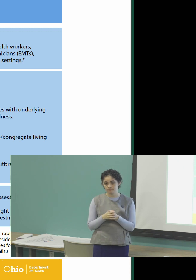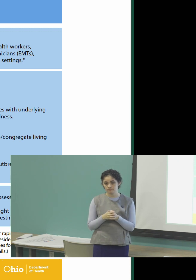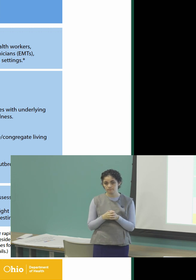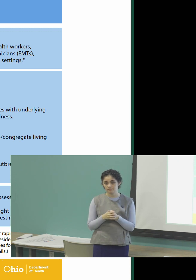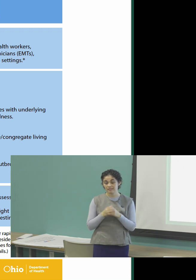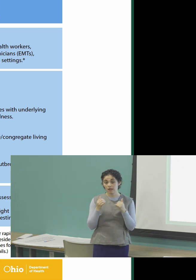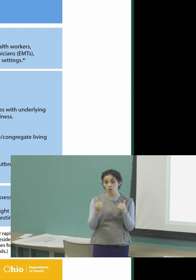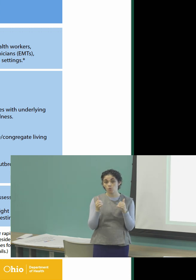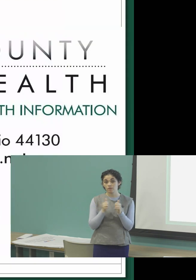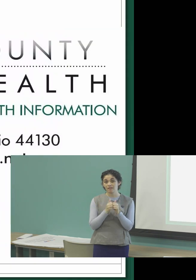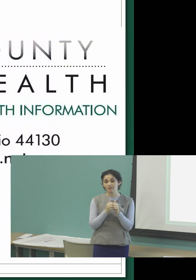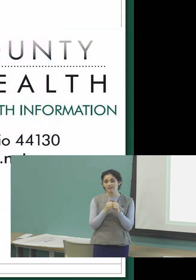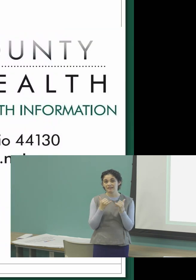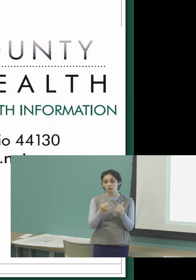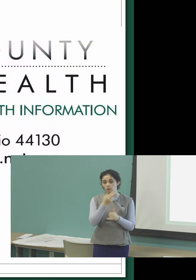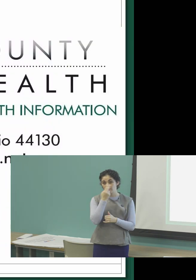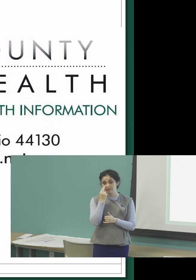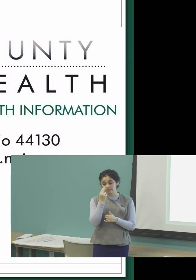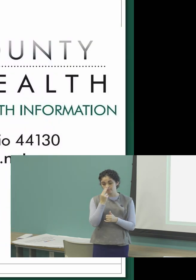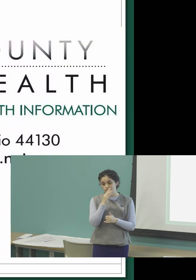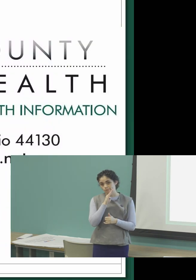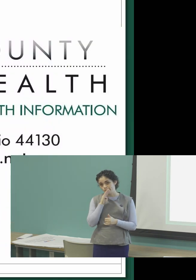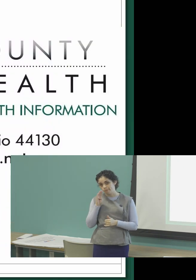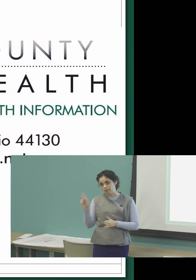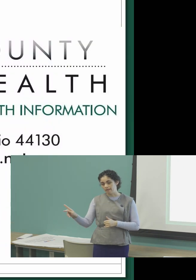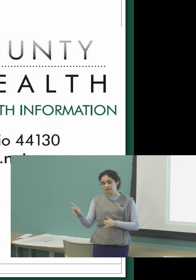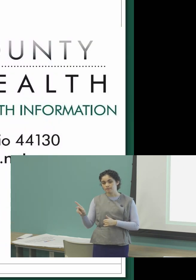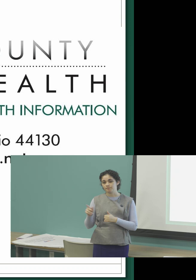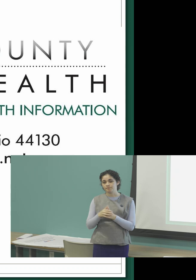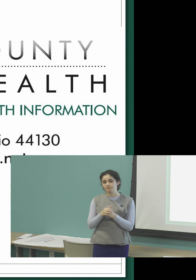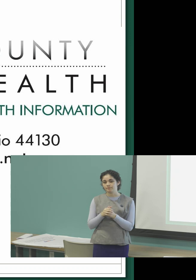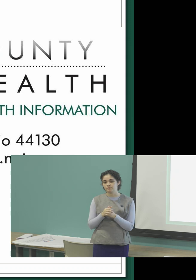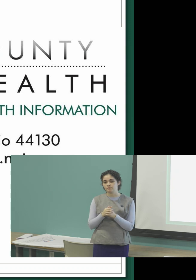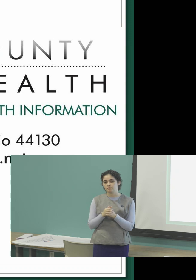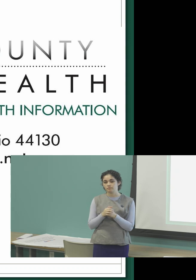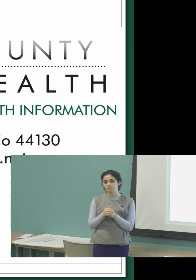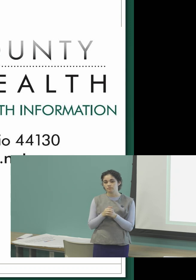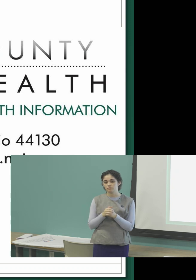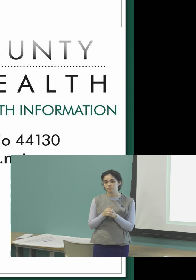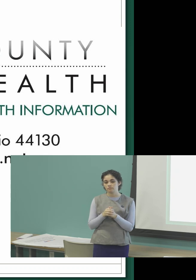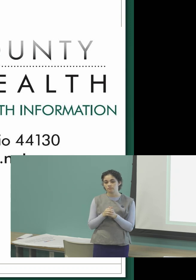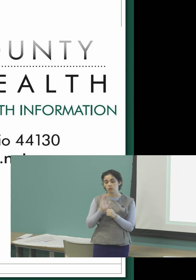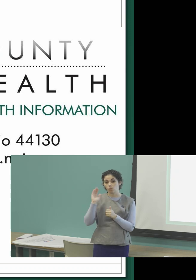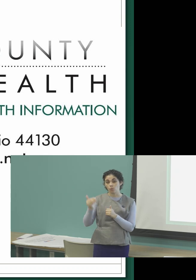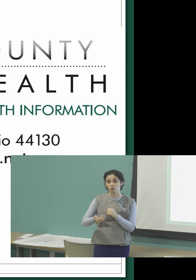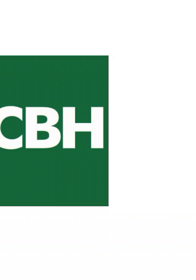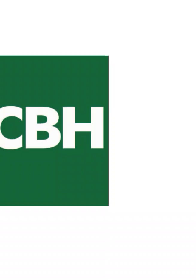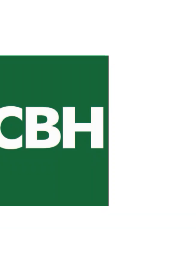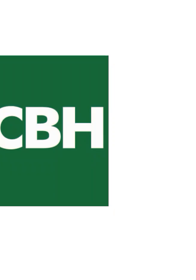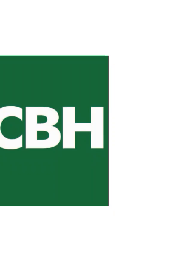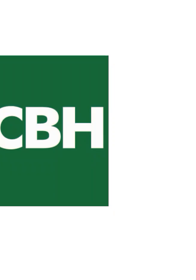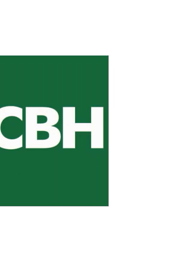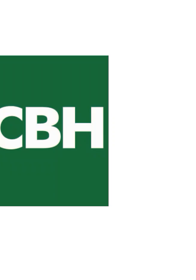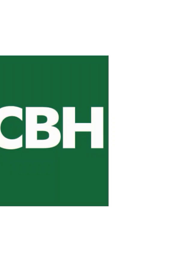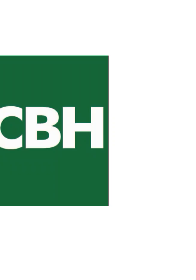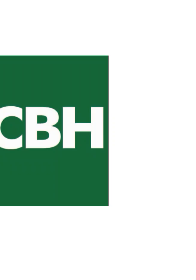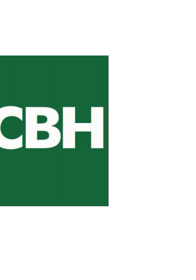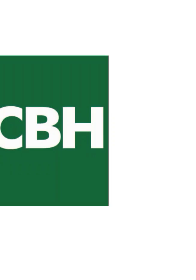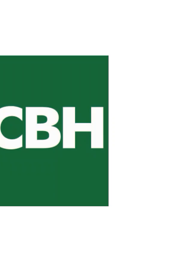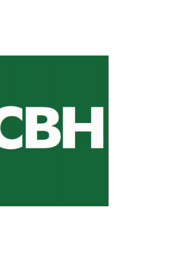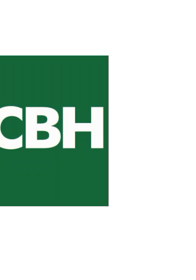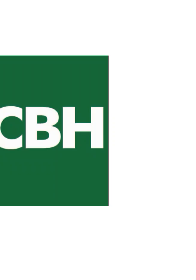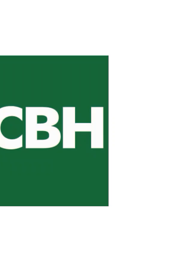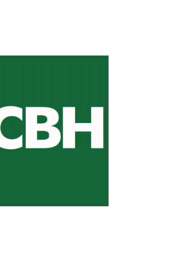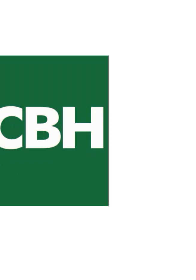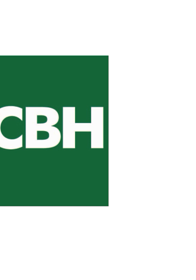So with that, I'm going to allow Heather a chance to position back, and I will welcome my colleague Ramona to the podium, and